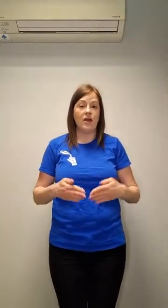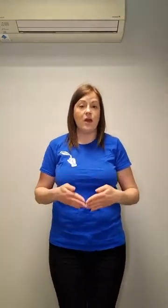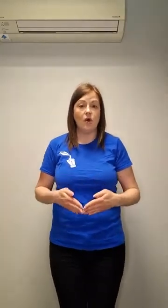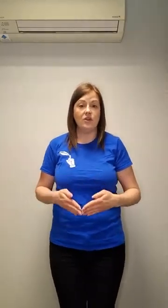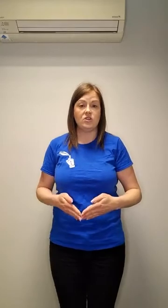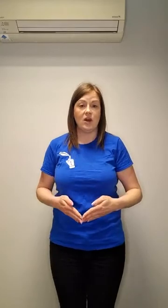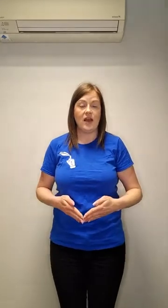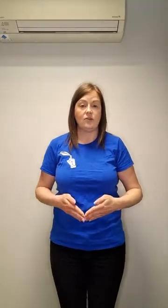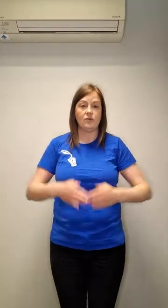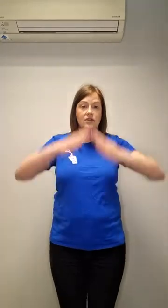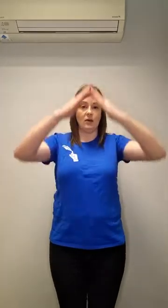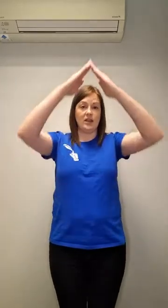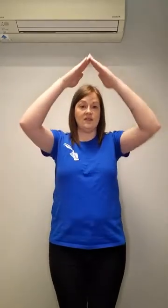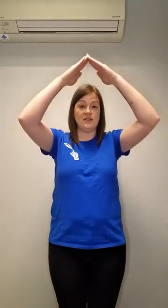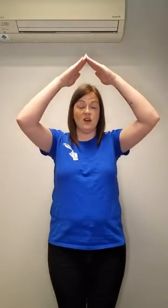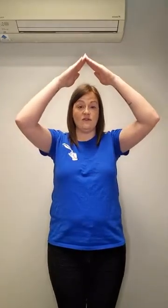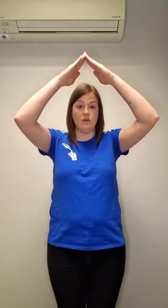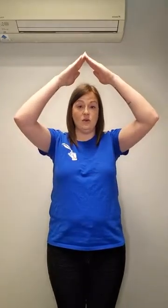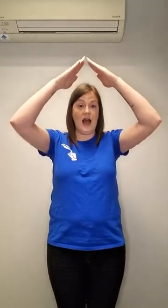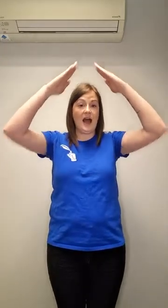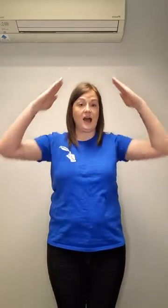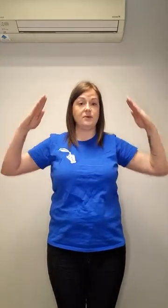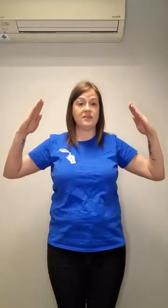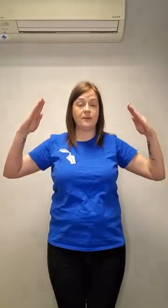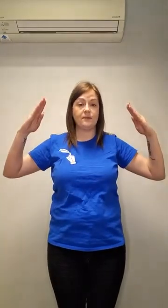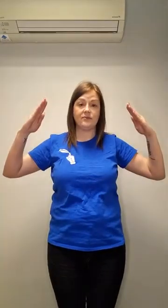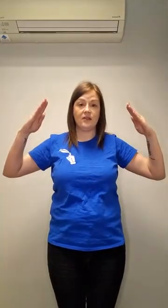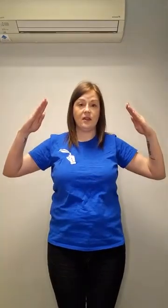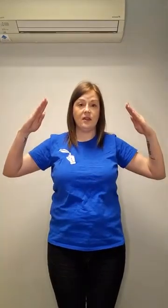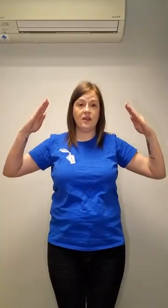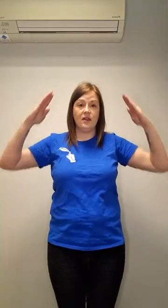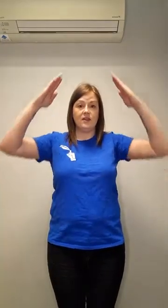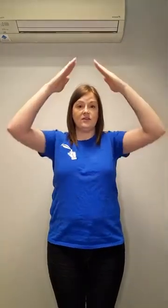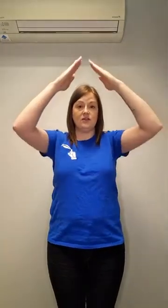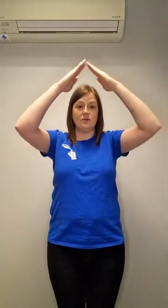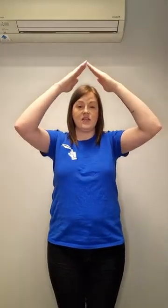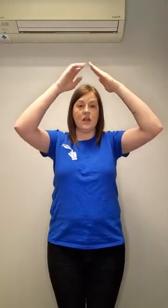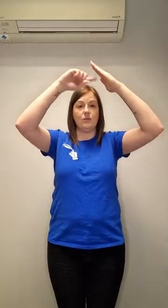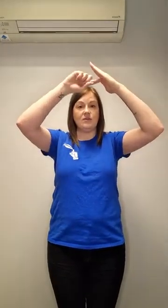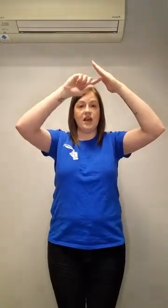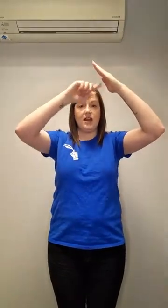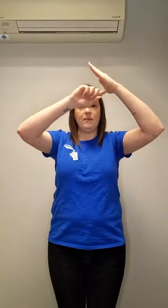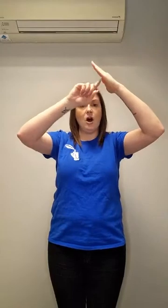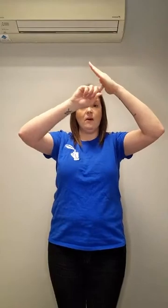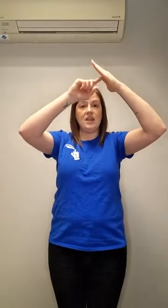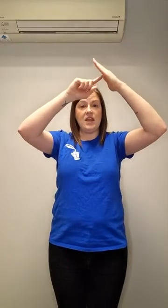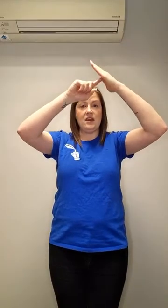they're on a diagonal. So like in the sign for house. So you'll see it will say palm in